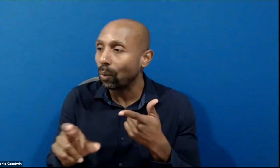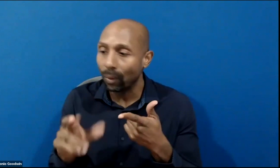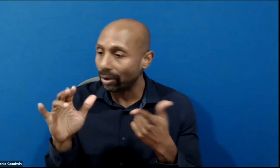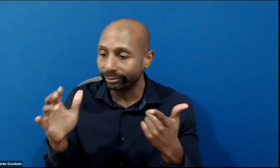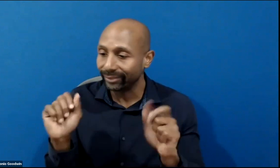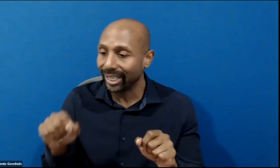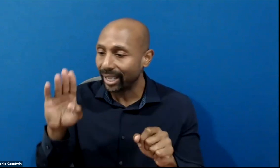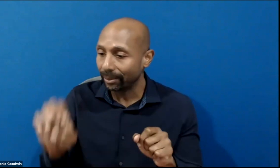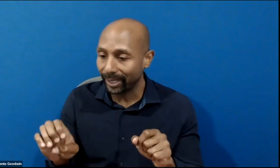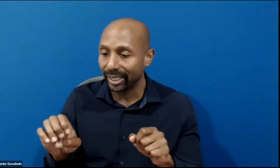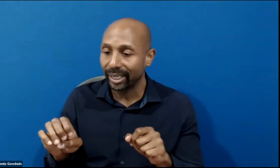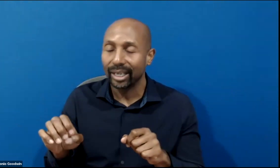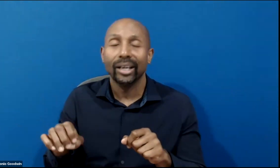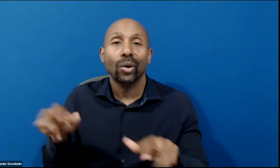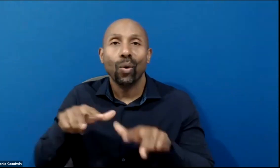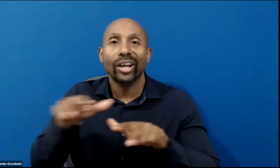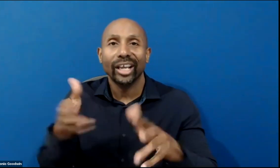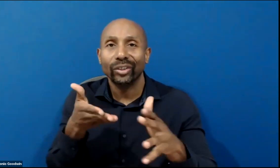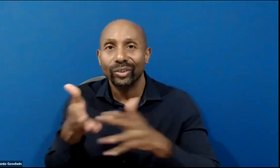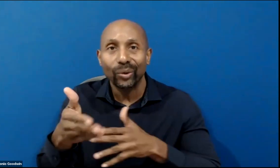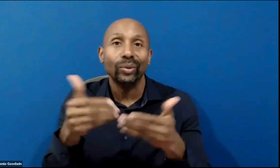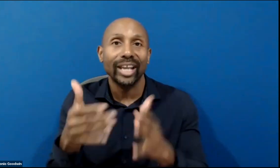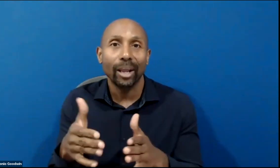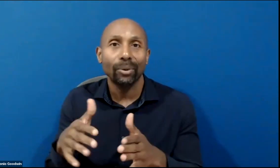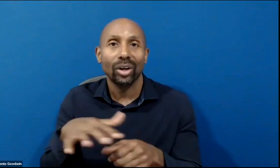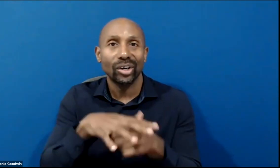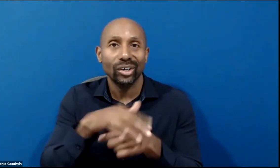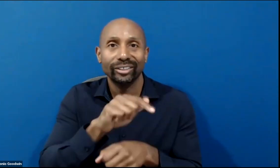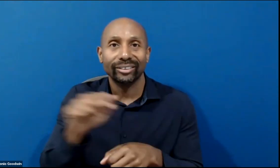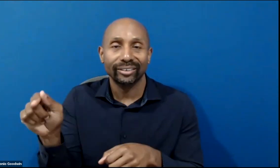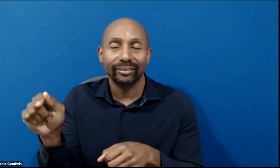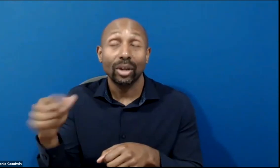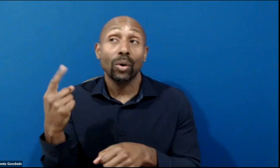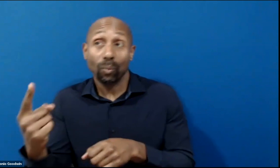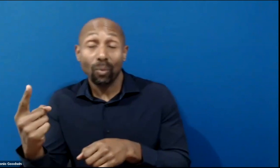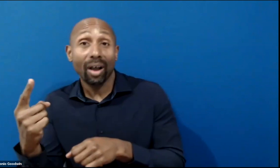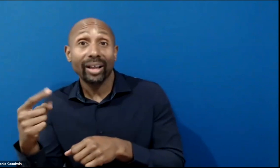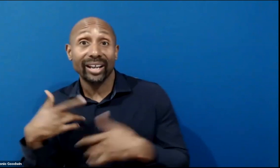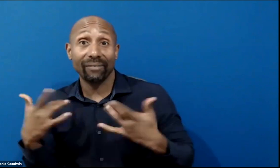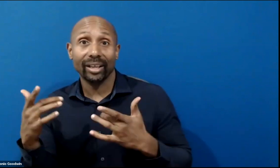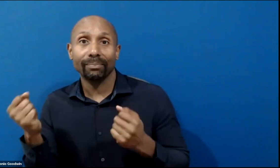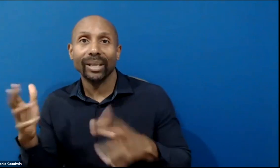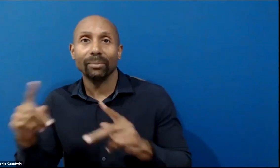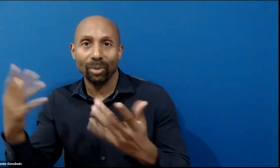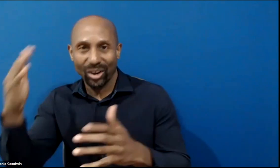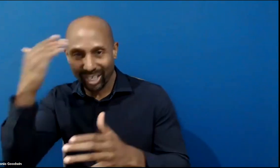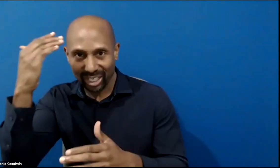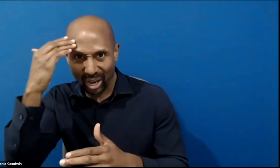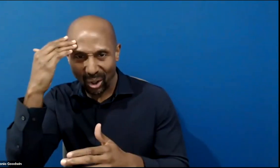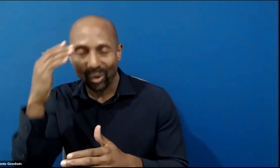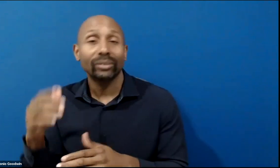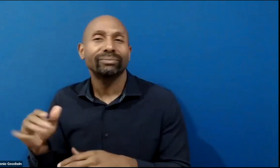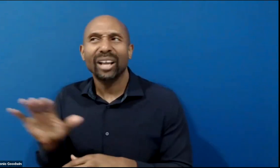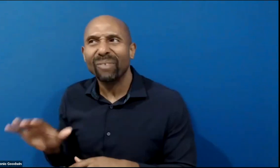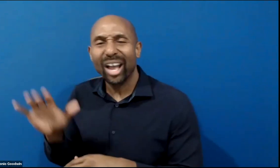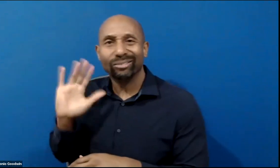walks, kind of one of the ones that people often are familiar with. Somewhere around the 90s or so, folks started